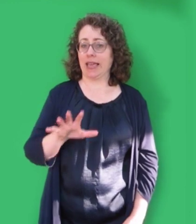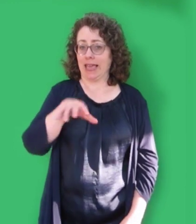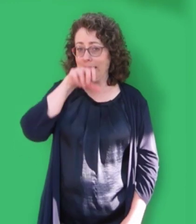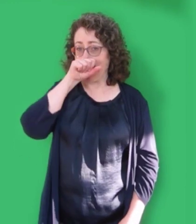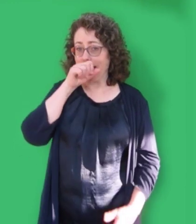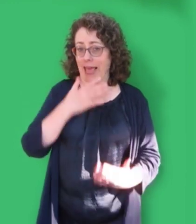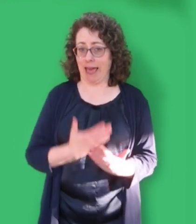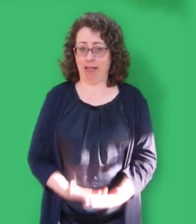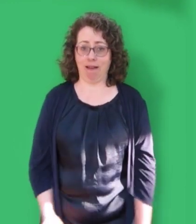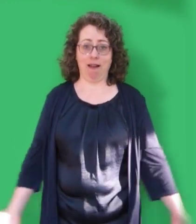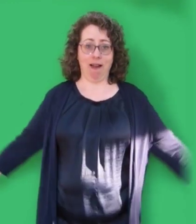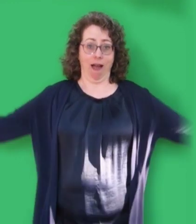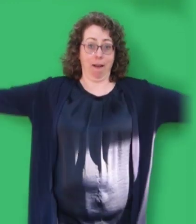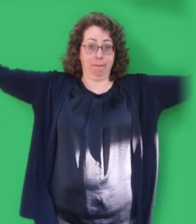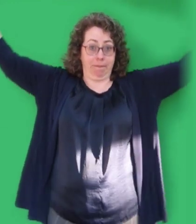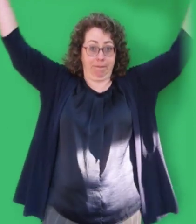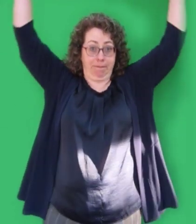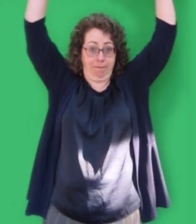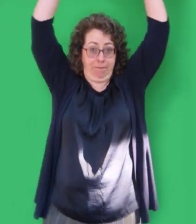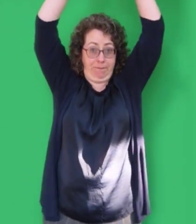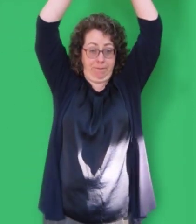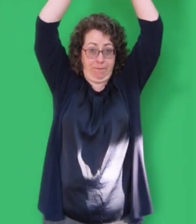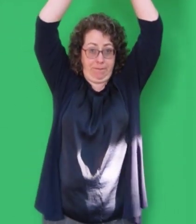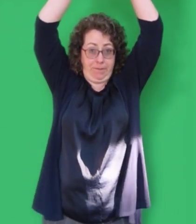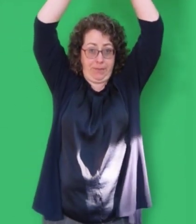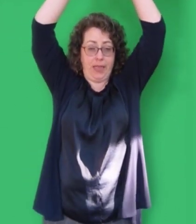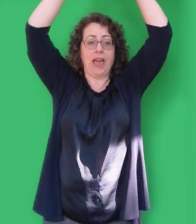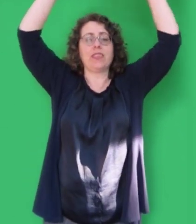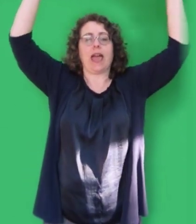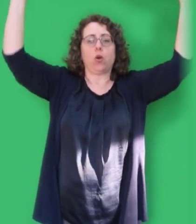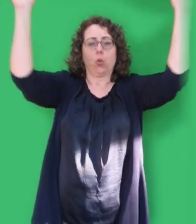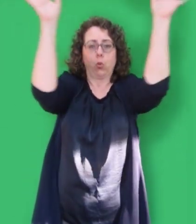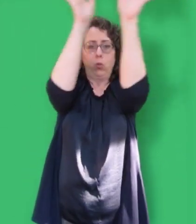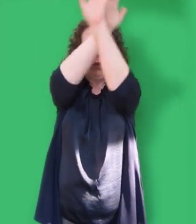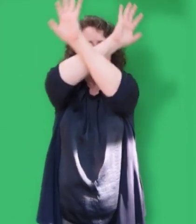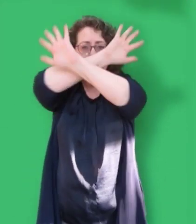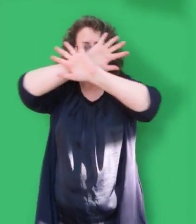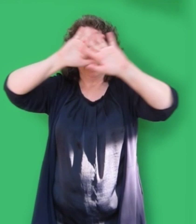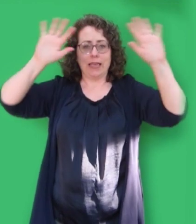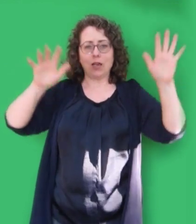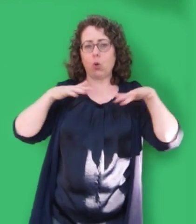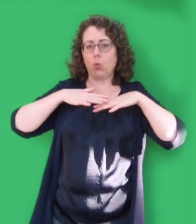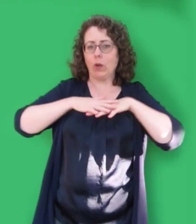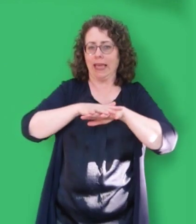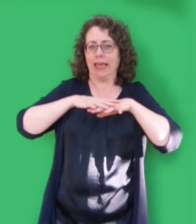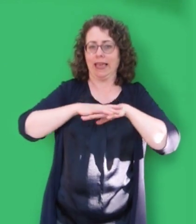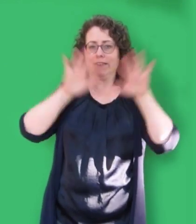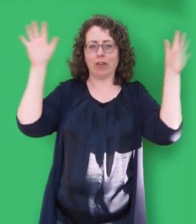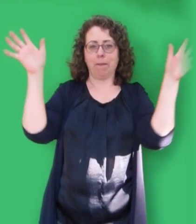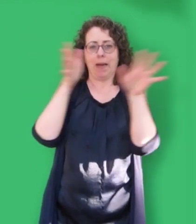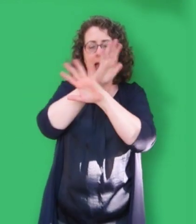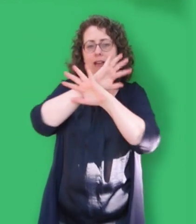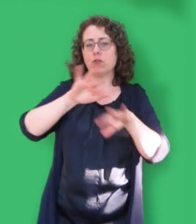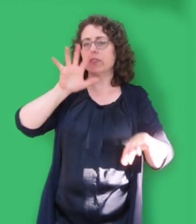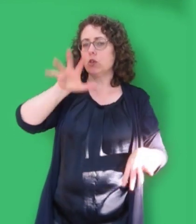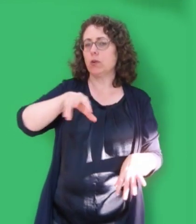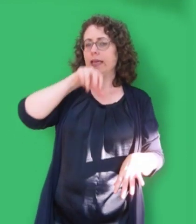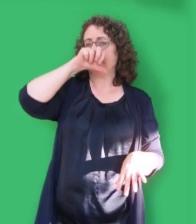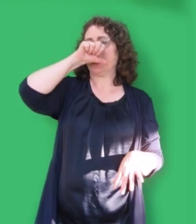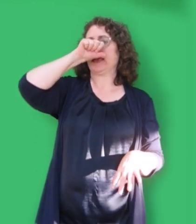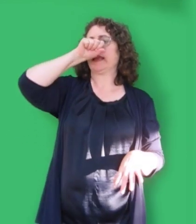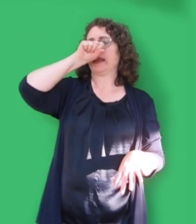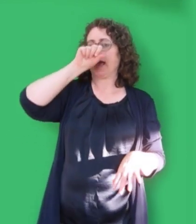Inhale the arms up and overhead and weave the arms back and forth, breathing in and out the nose now,